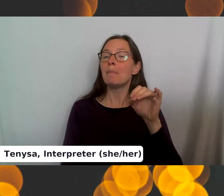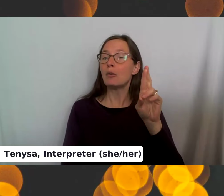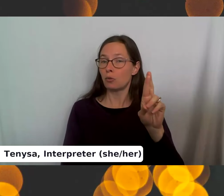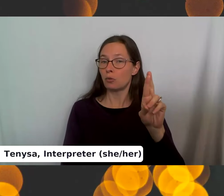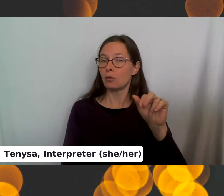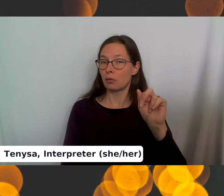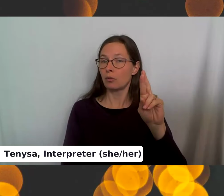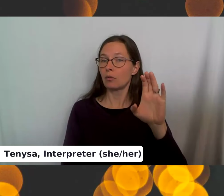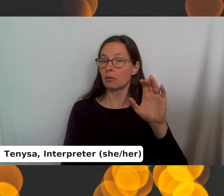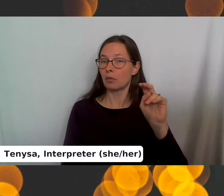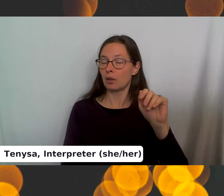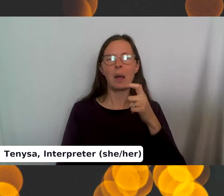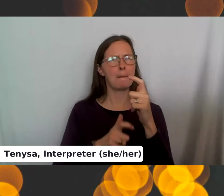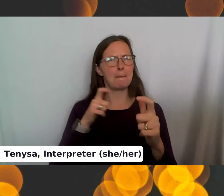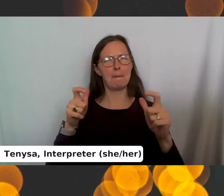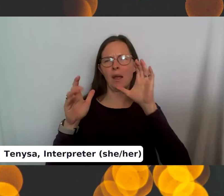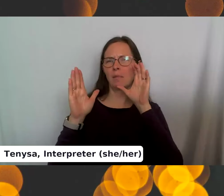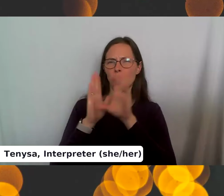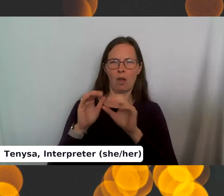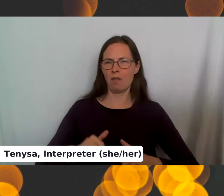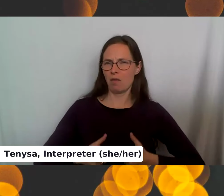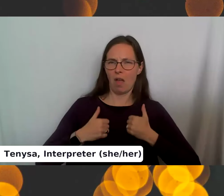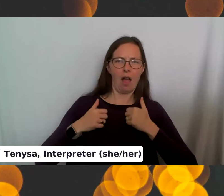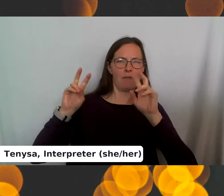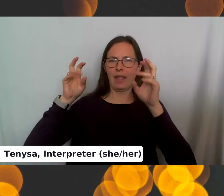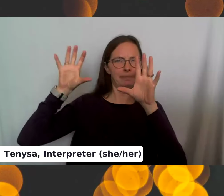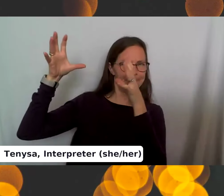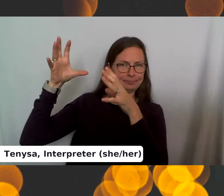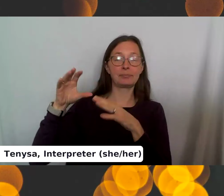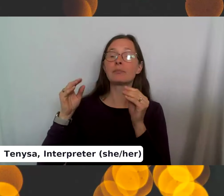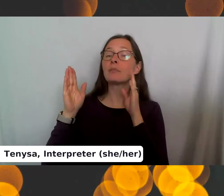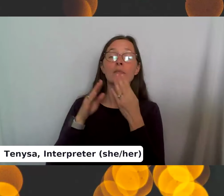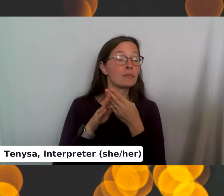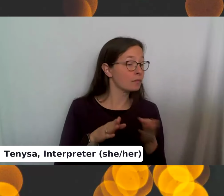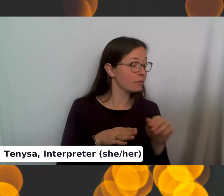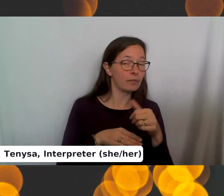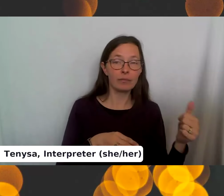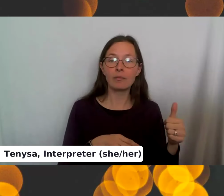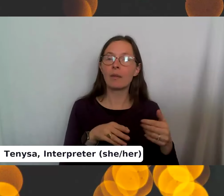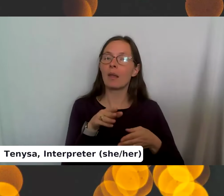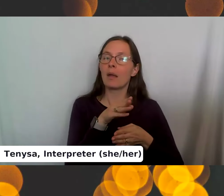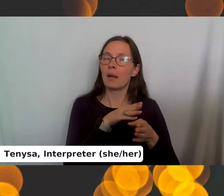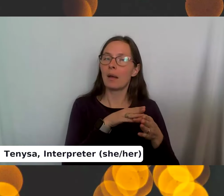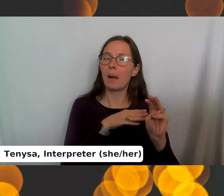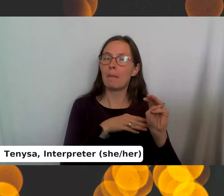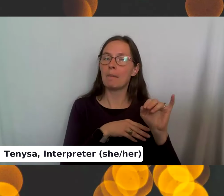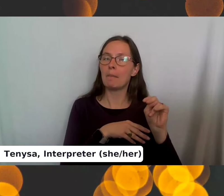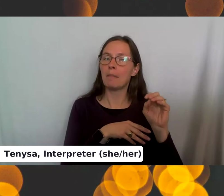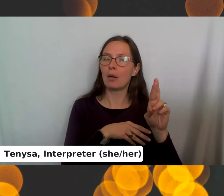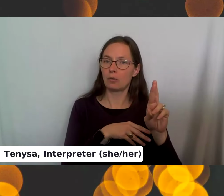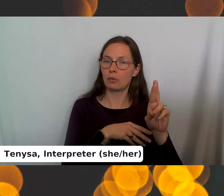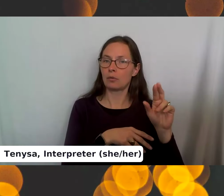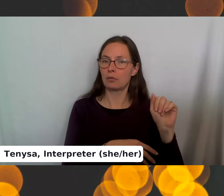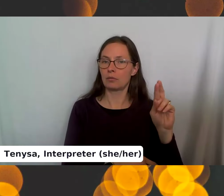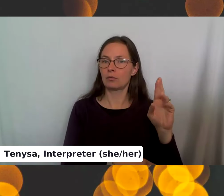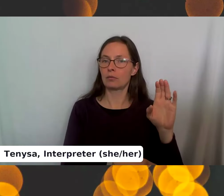with those big picture life themes that we talked about. And then the rest of the cards are the minor arcana cards, which